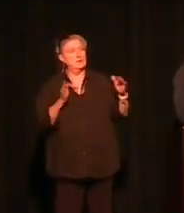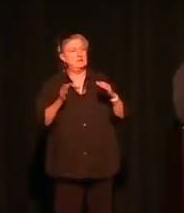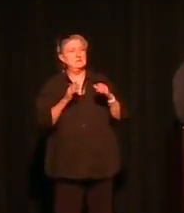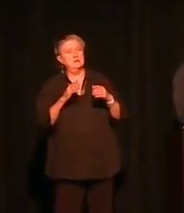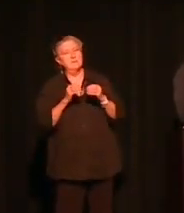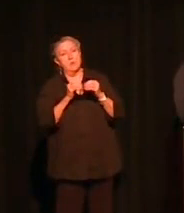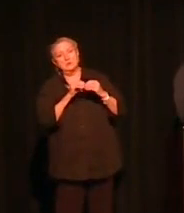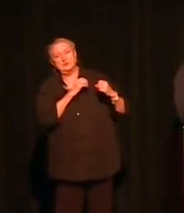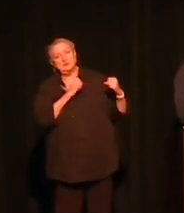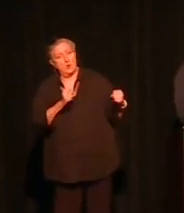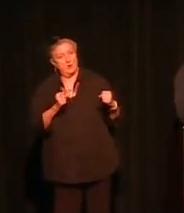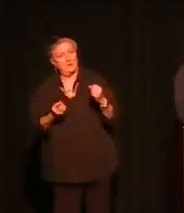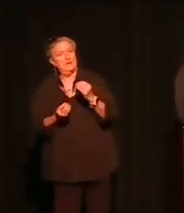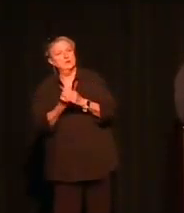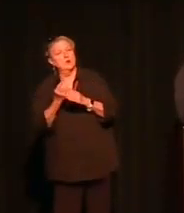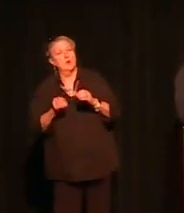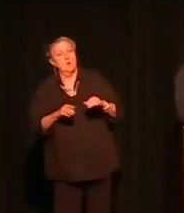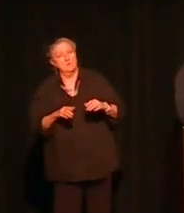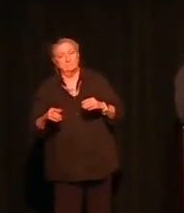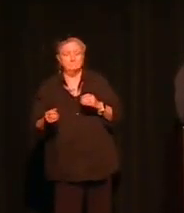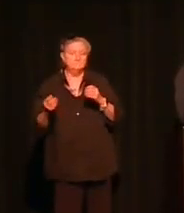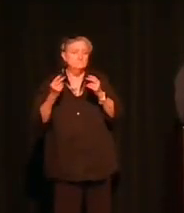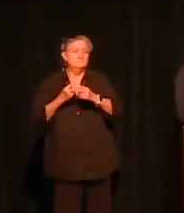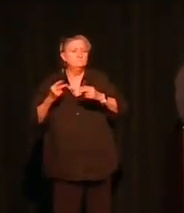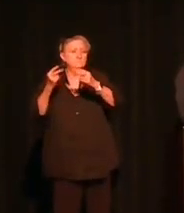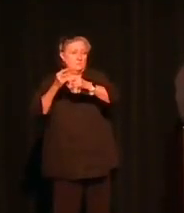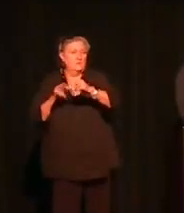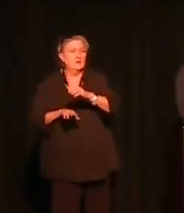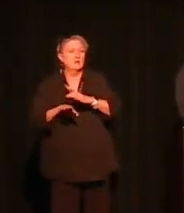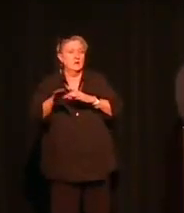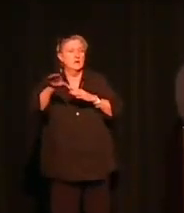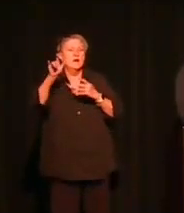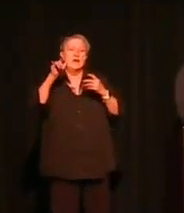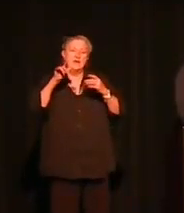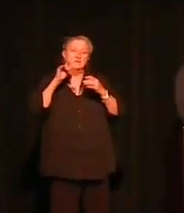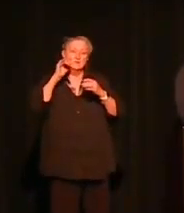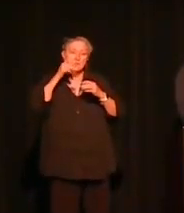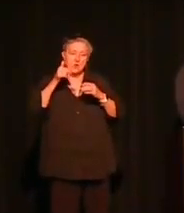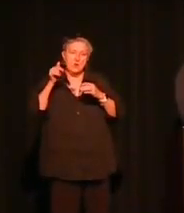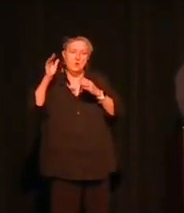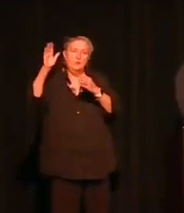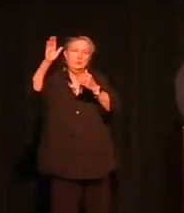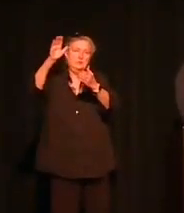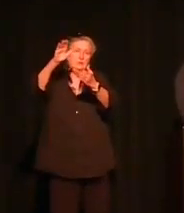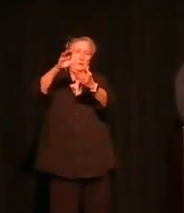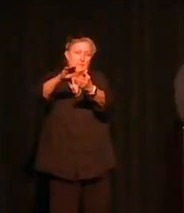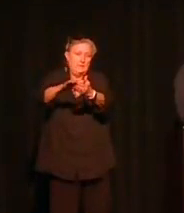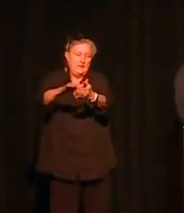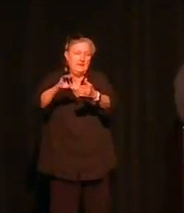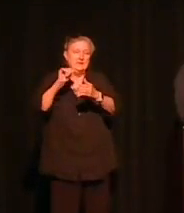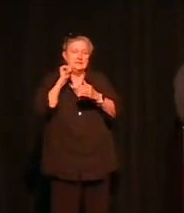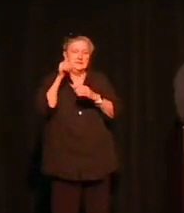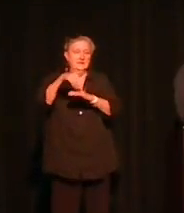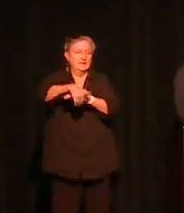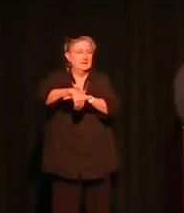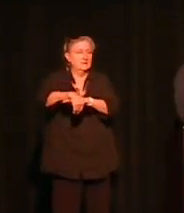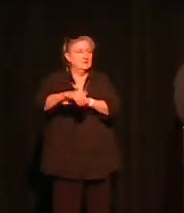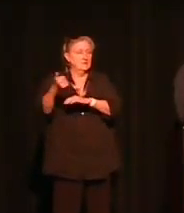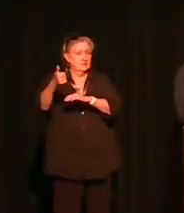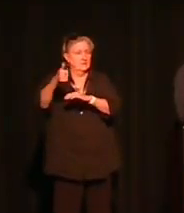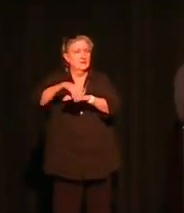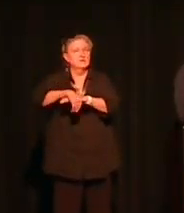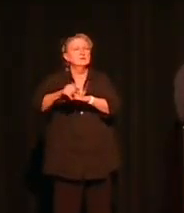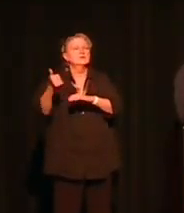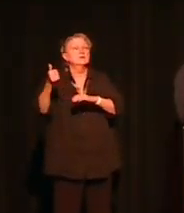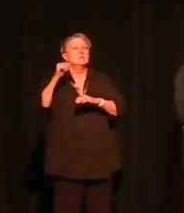intensity and grow throughout the morning hours, and then diminish through tomorrow, and 10 p.m. we'll see where we